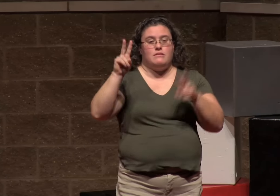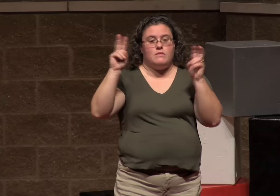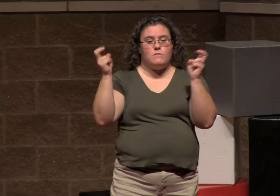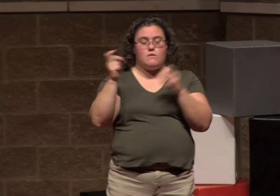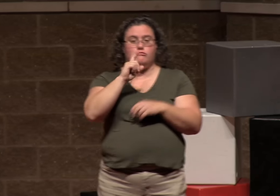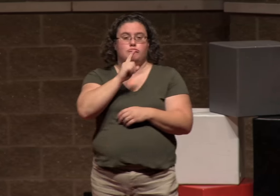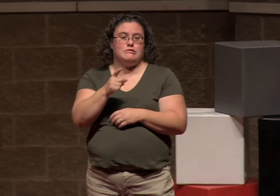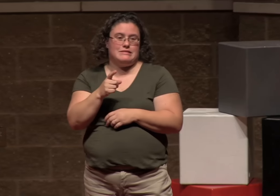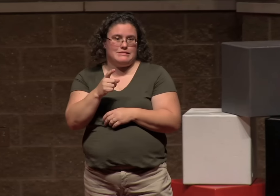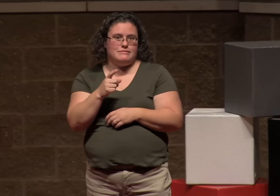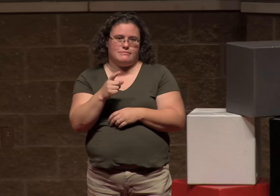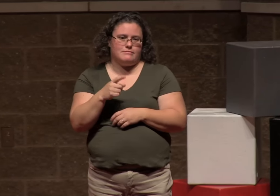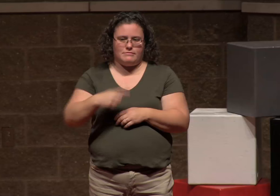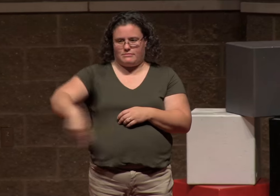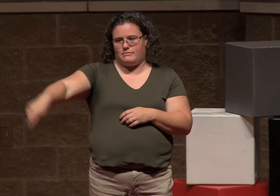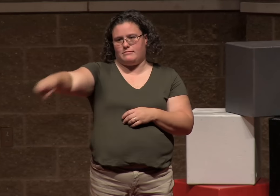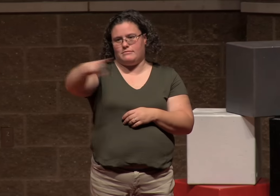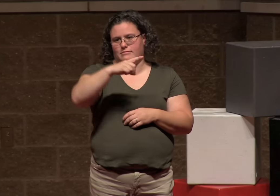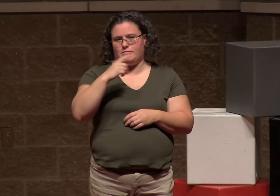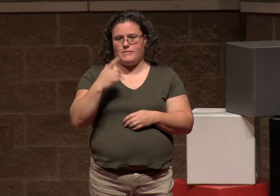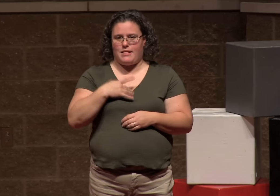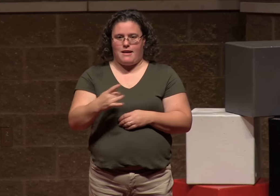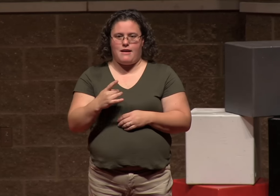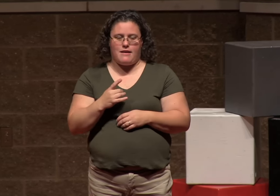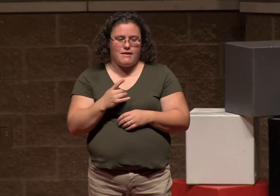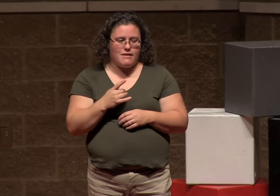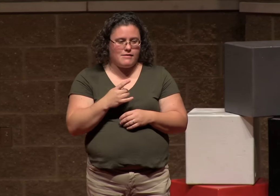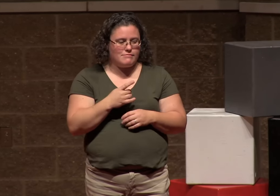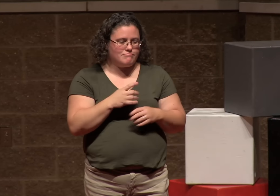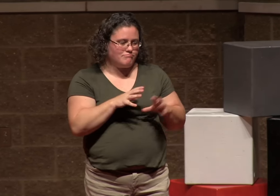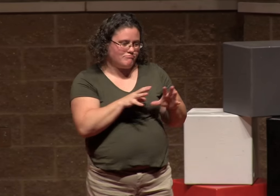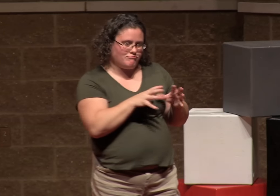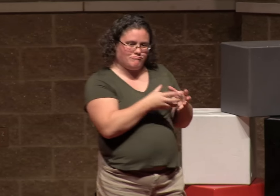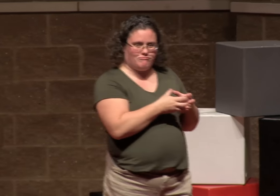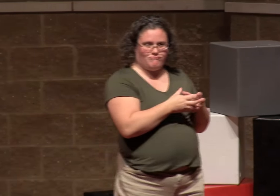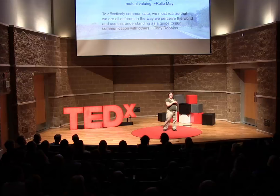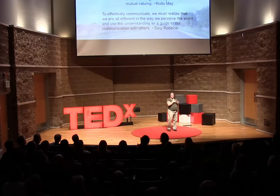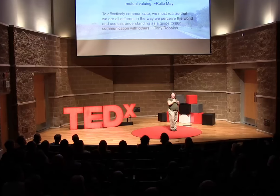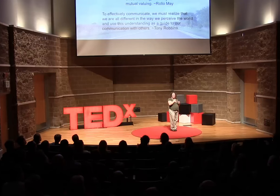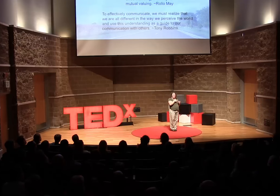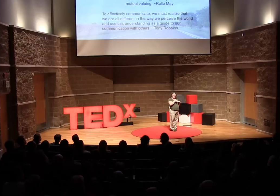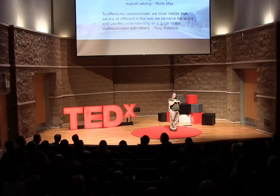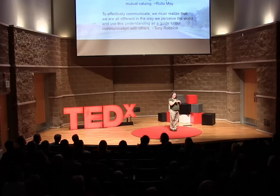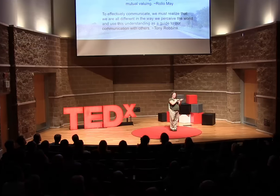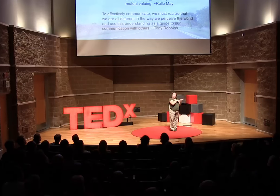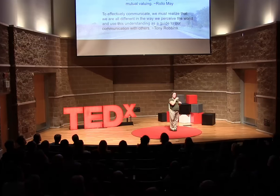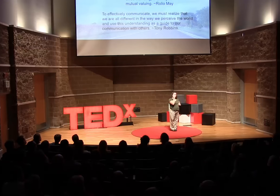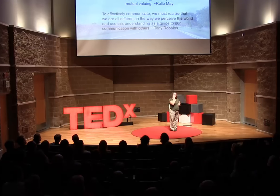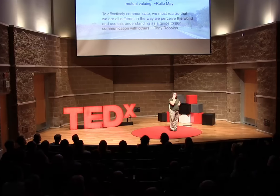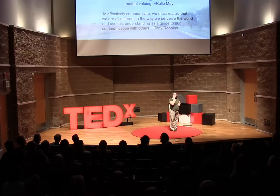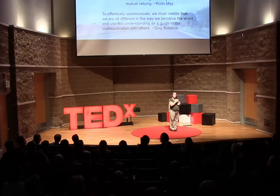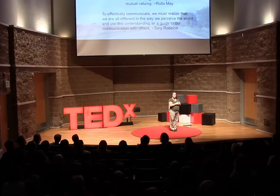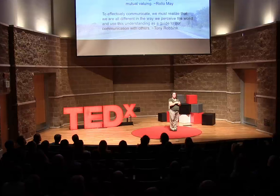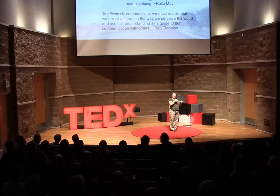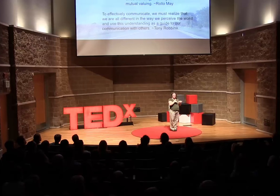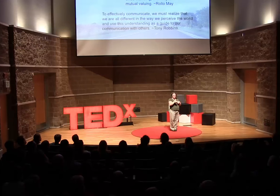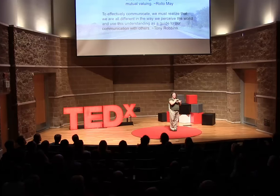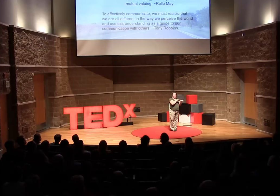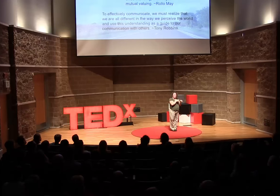So the second quote, you know, this is my community. It's my experience.